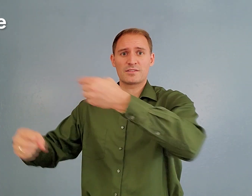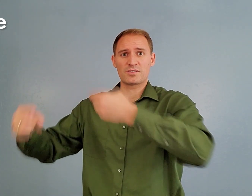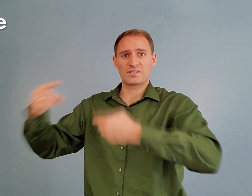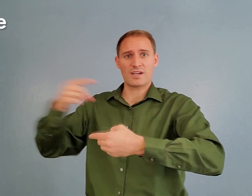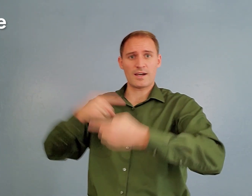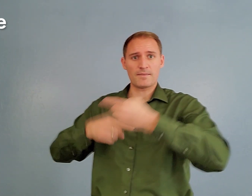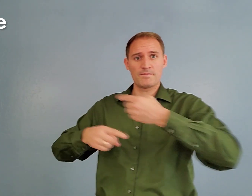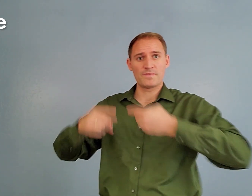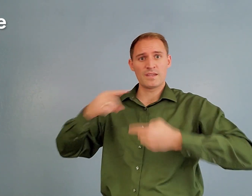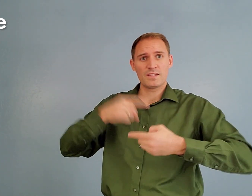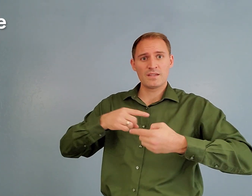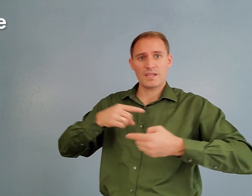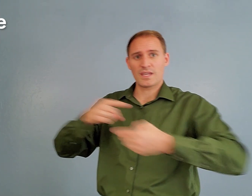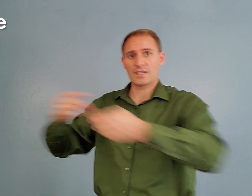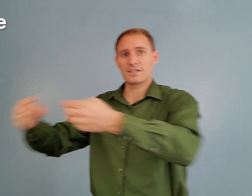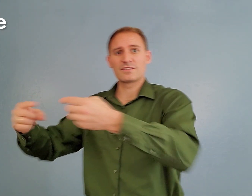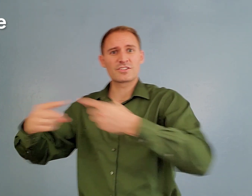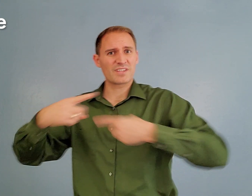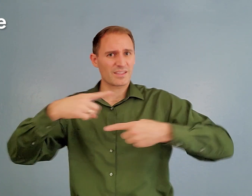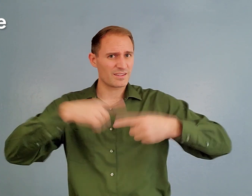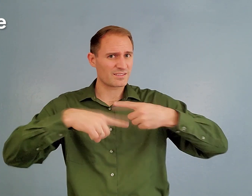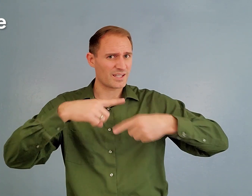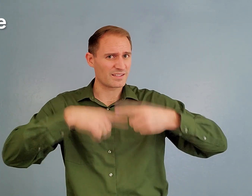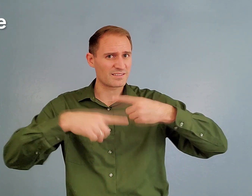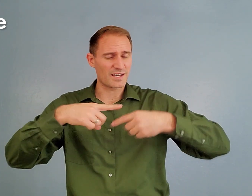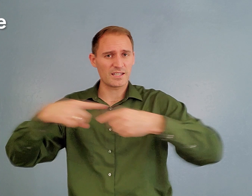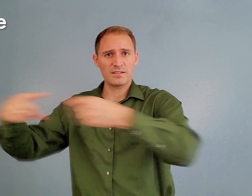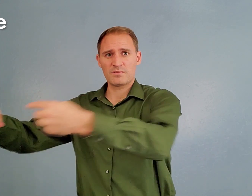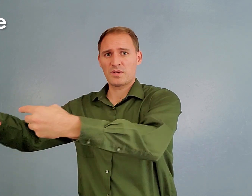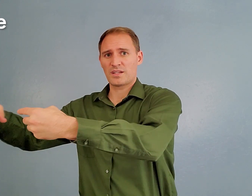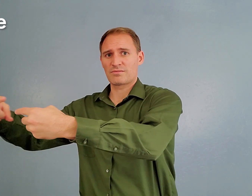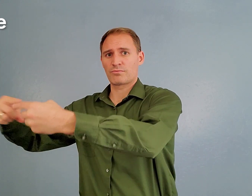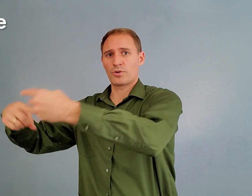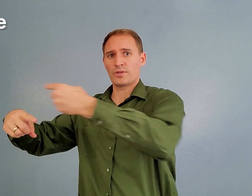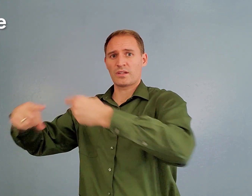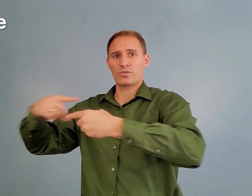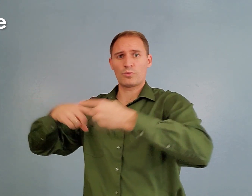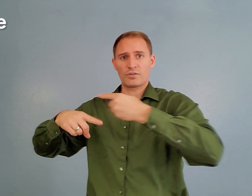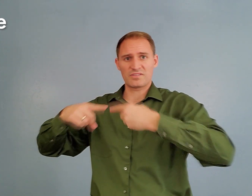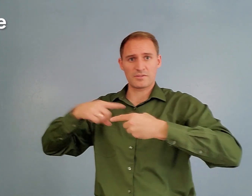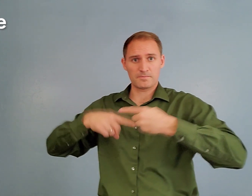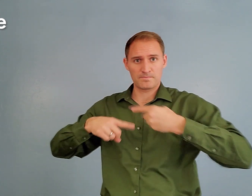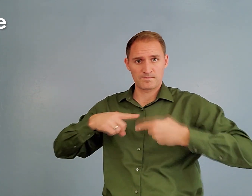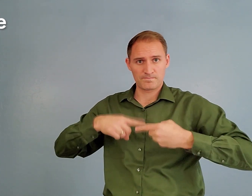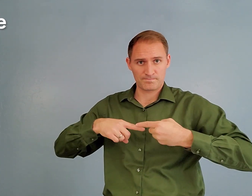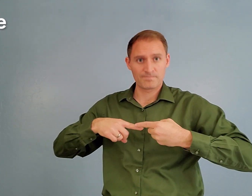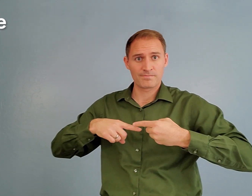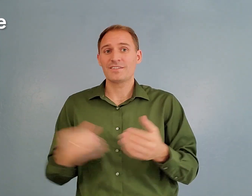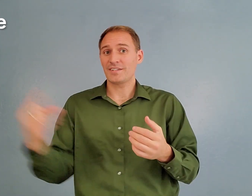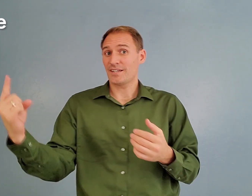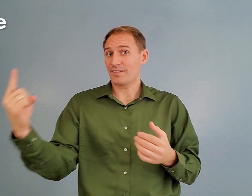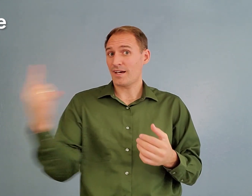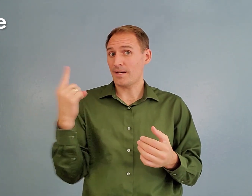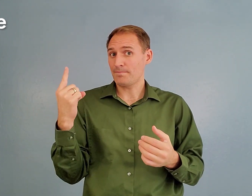it's come. And it looks like the sign, but it's rolling towards you. So you have come,